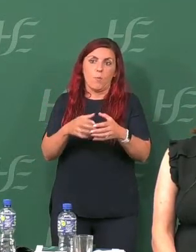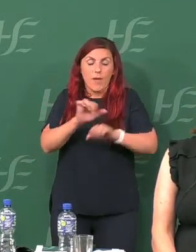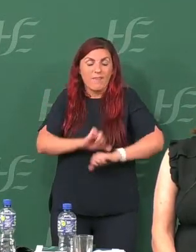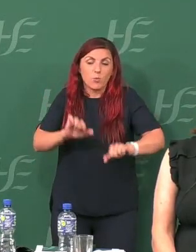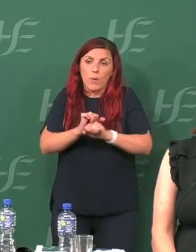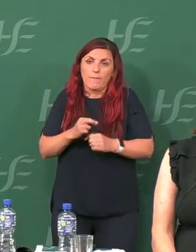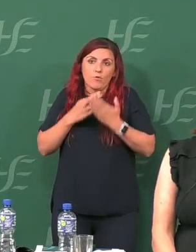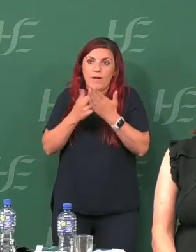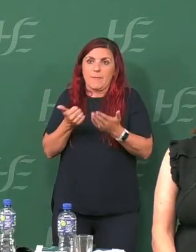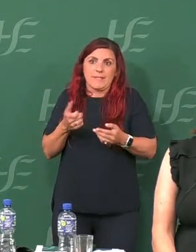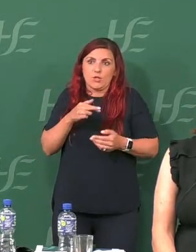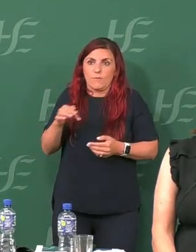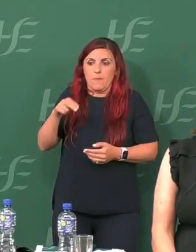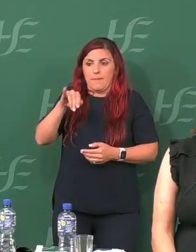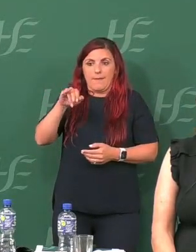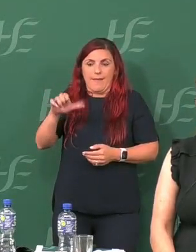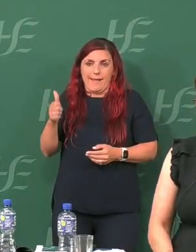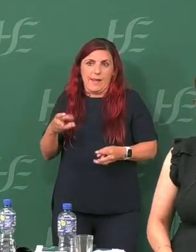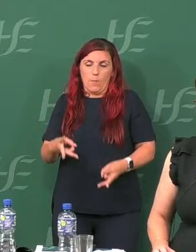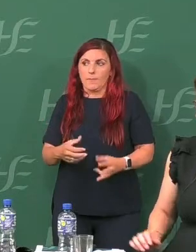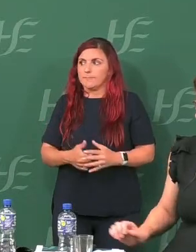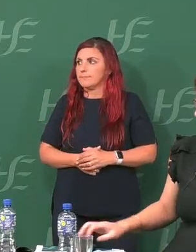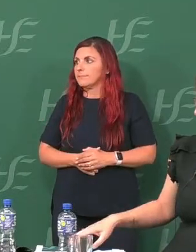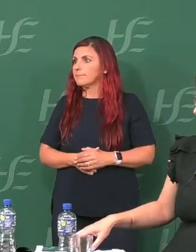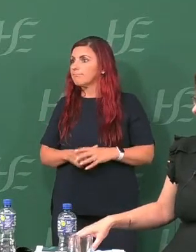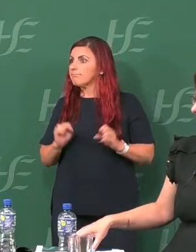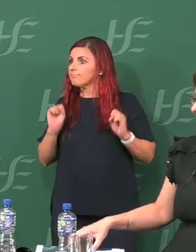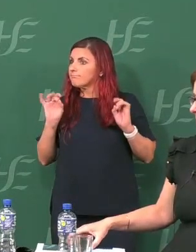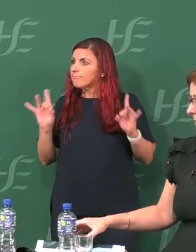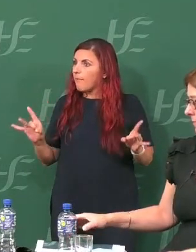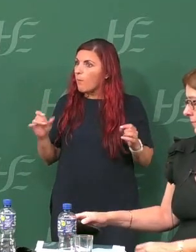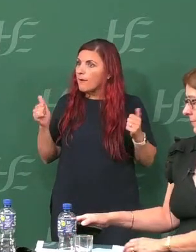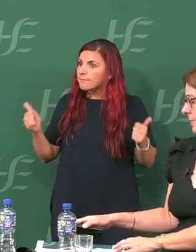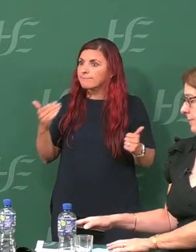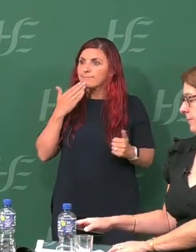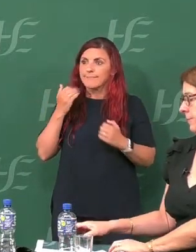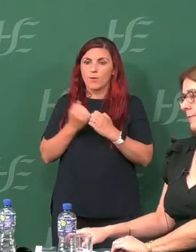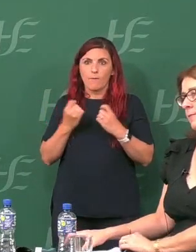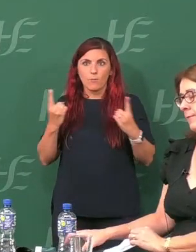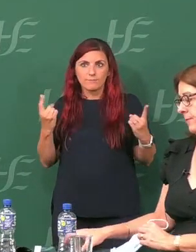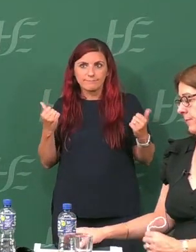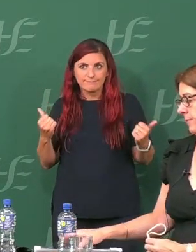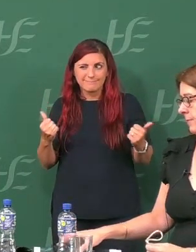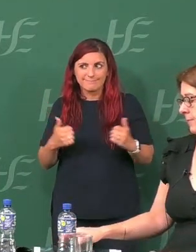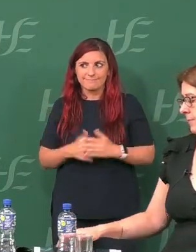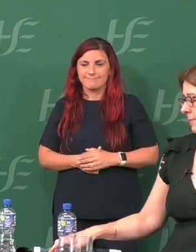Okay, thank you all very much.